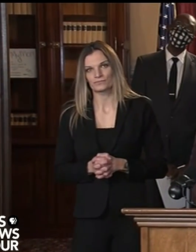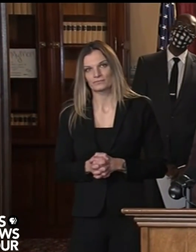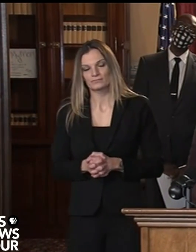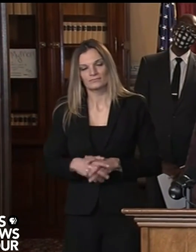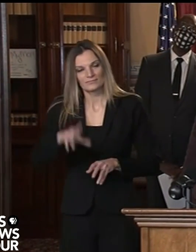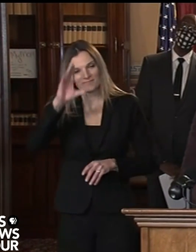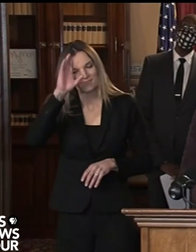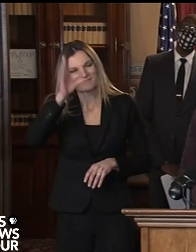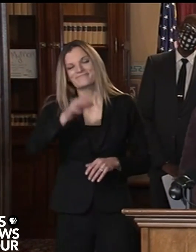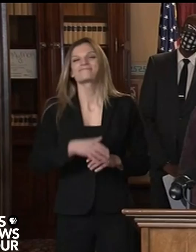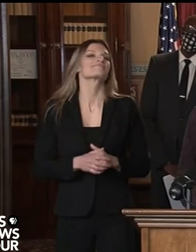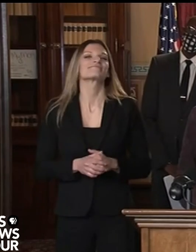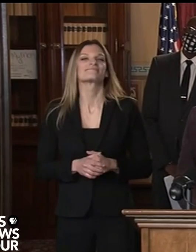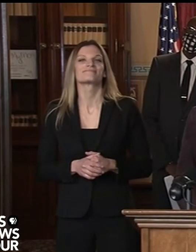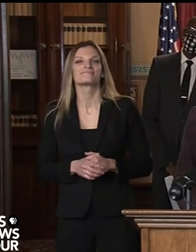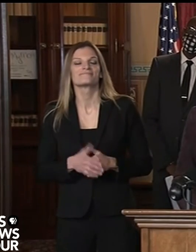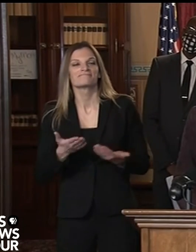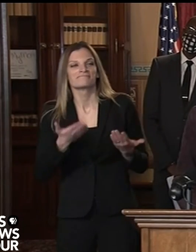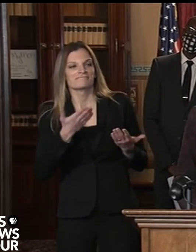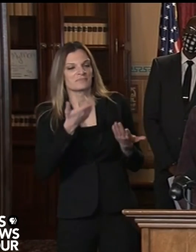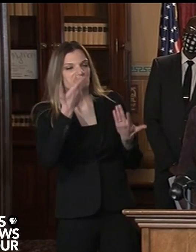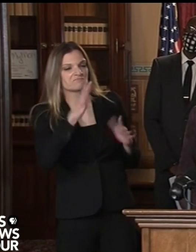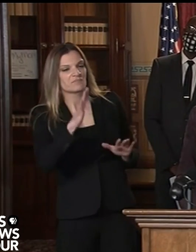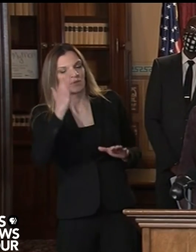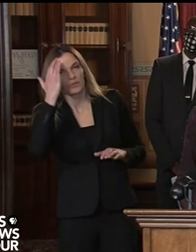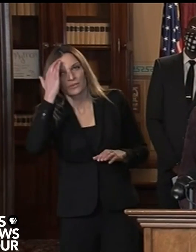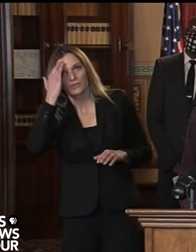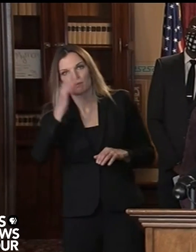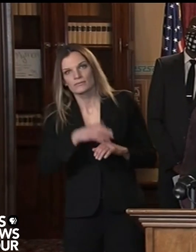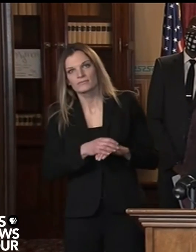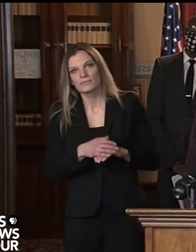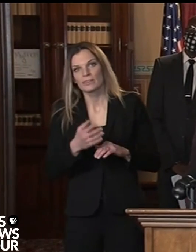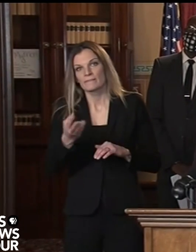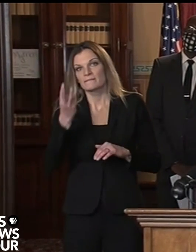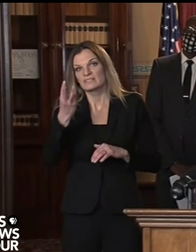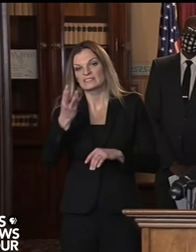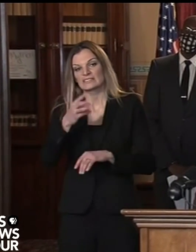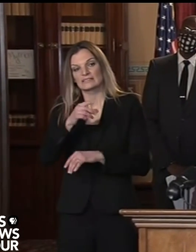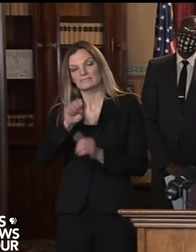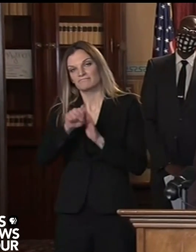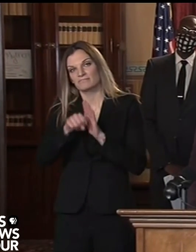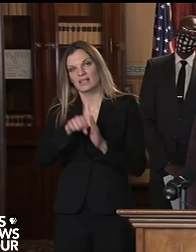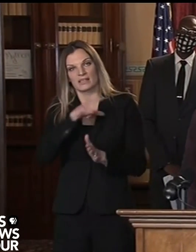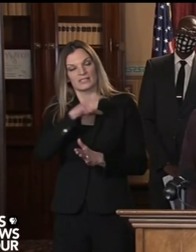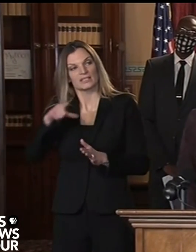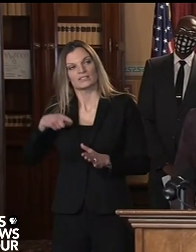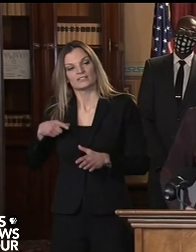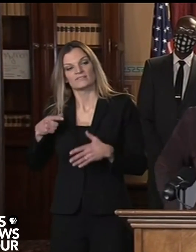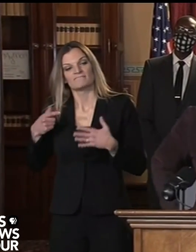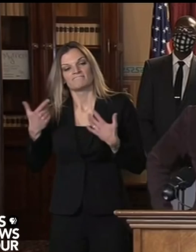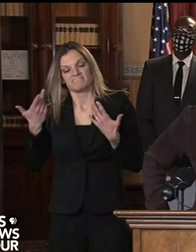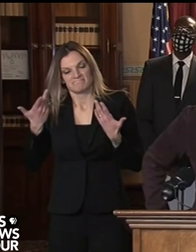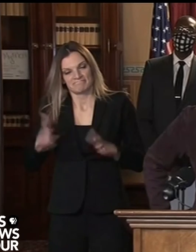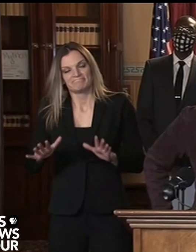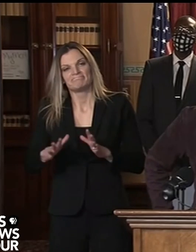Magazine. Hey, Governor. As you probably know, six state legislators have disclosed